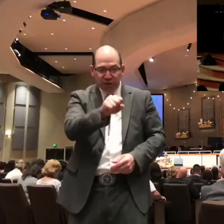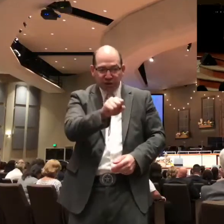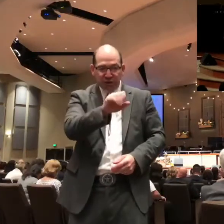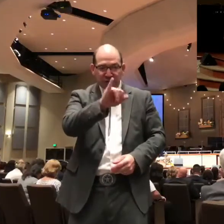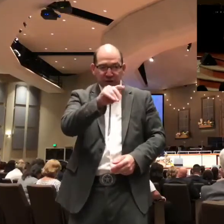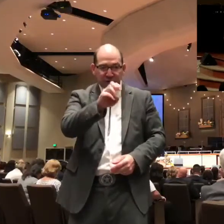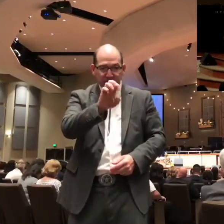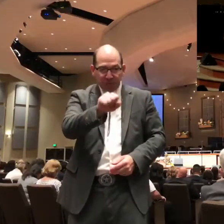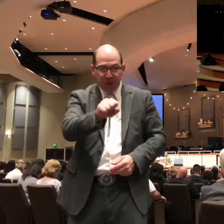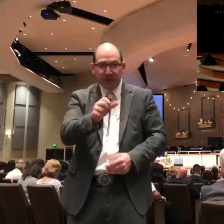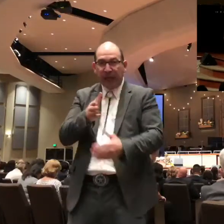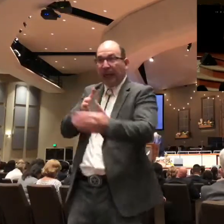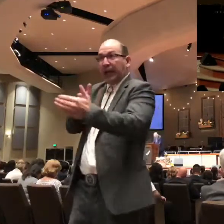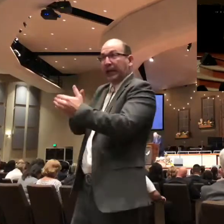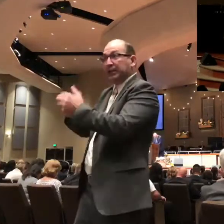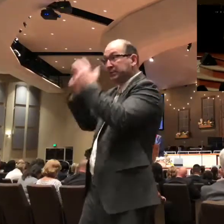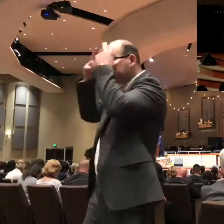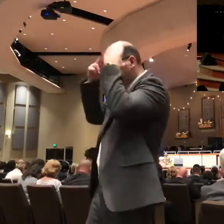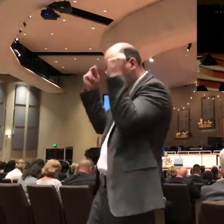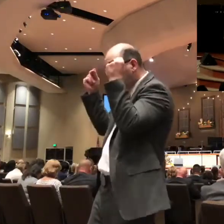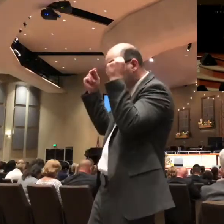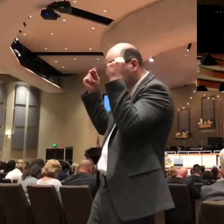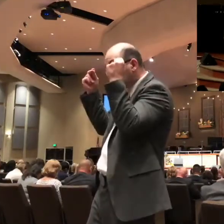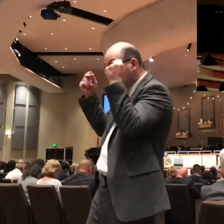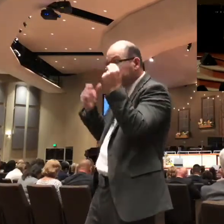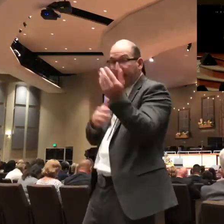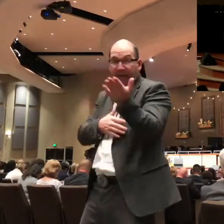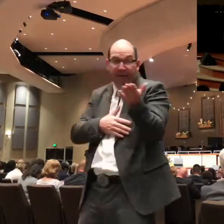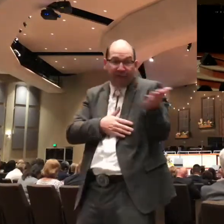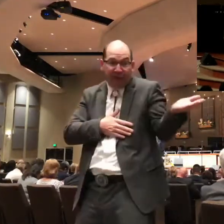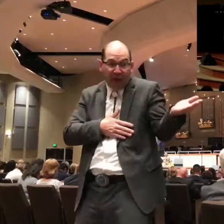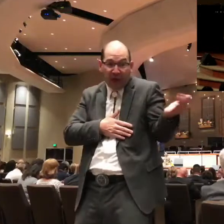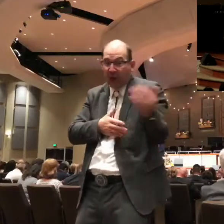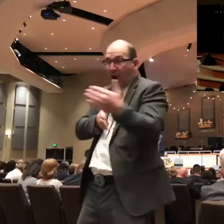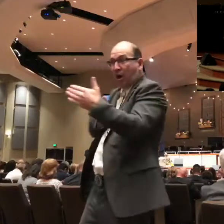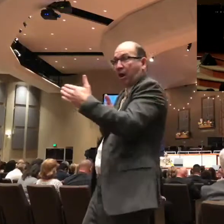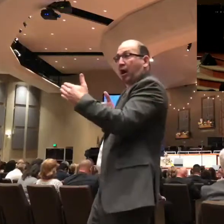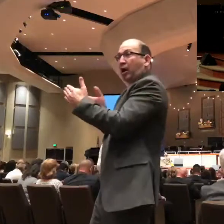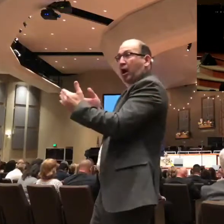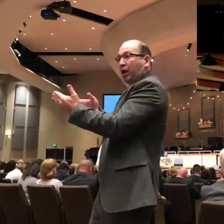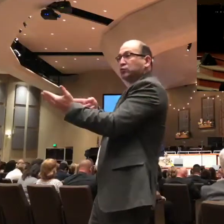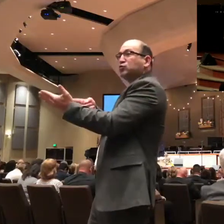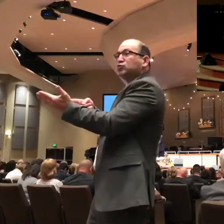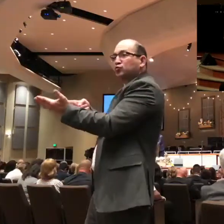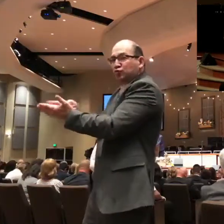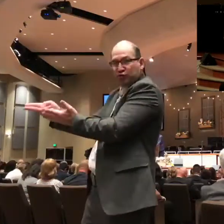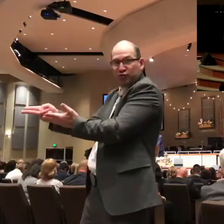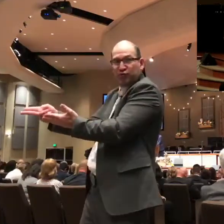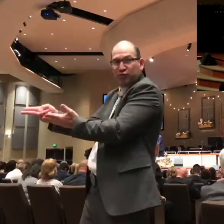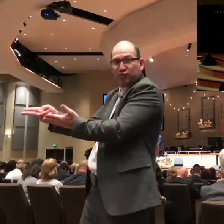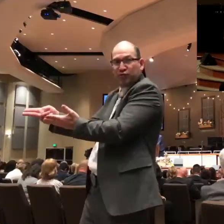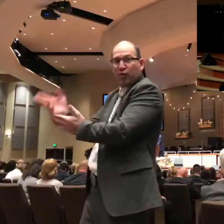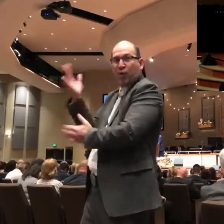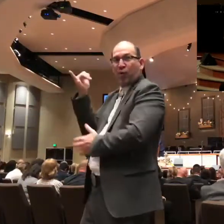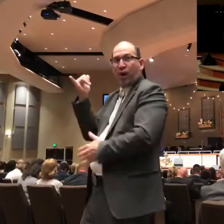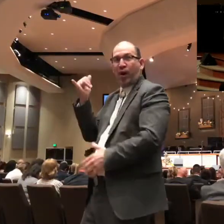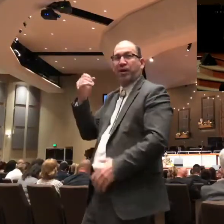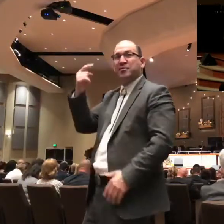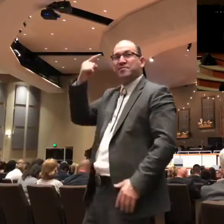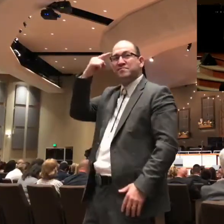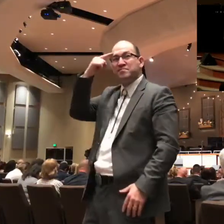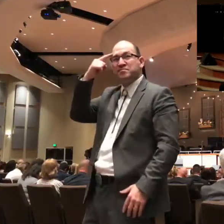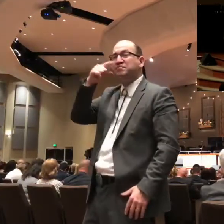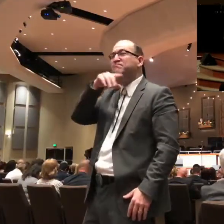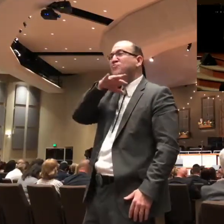Moses, so do also these resist the truth. They're withstanding, they're resisting because they have corrupted and